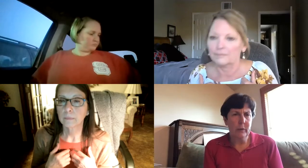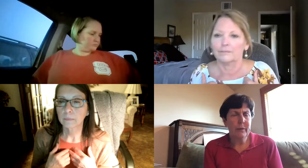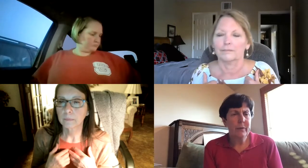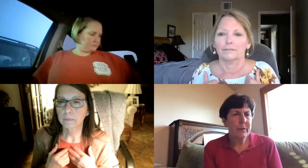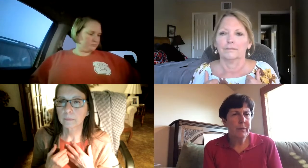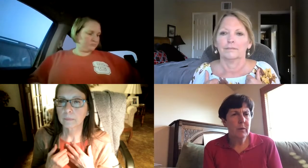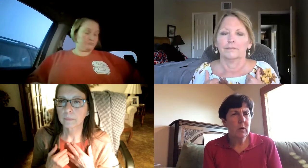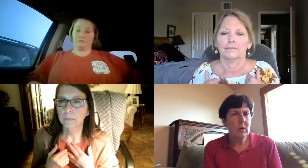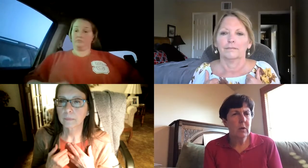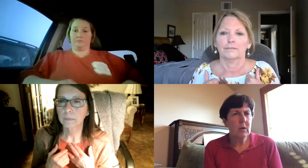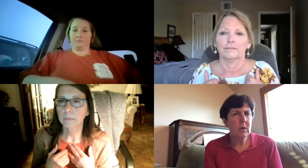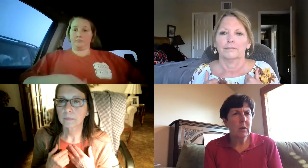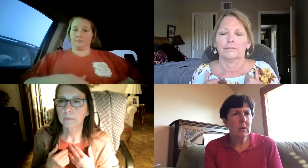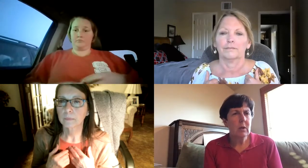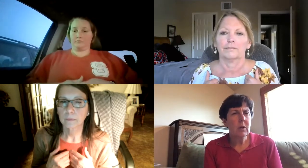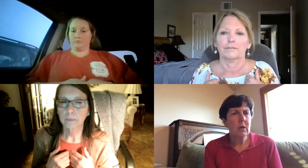Argue.